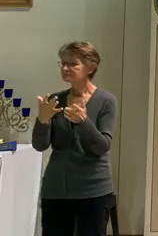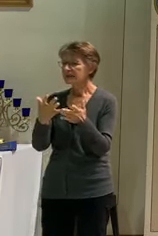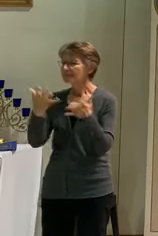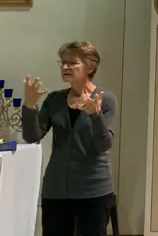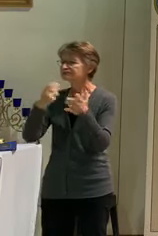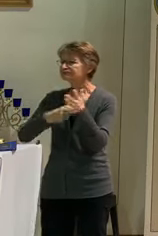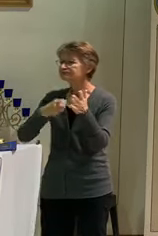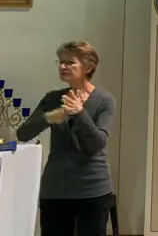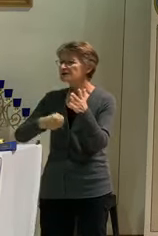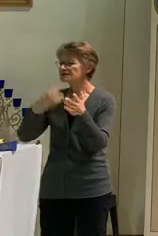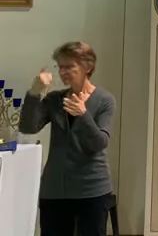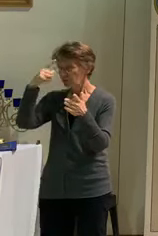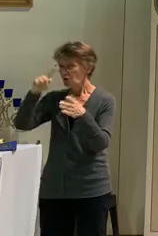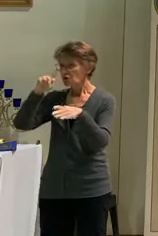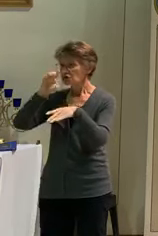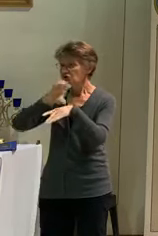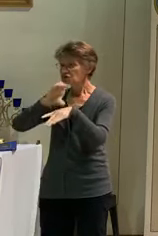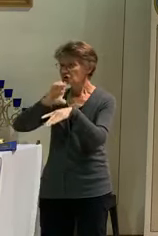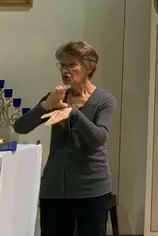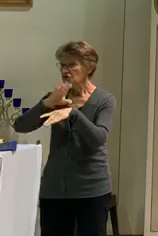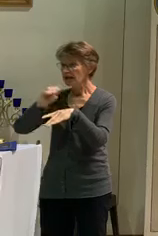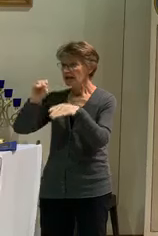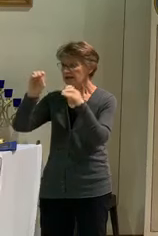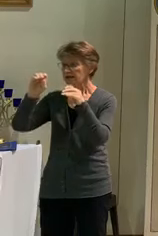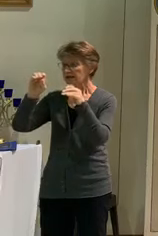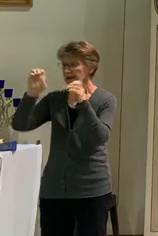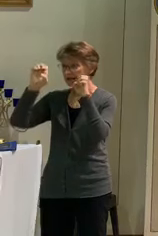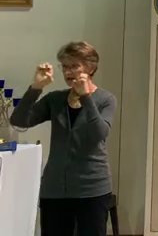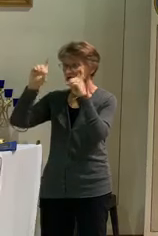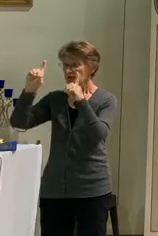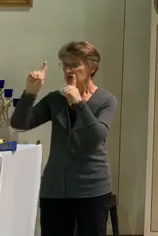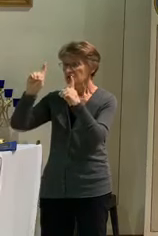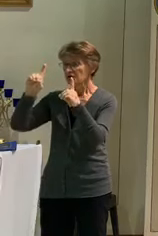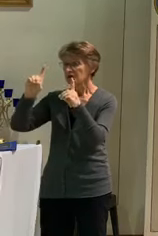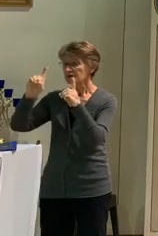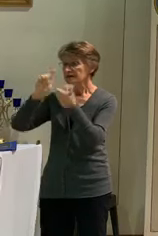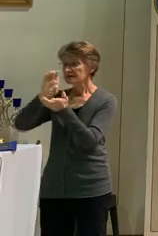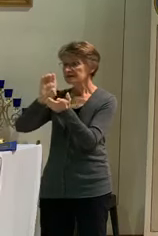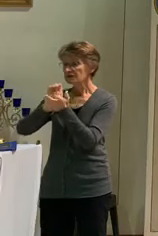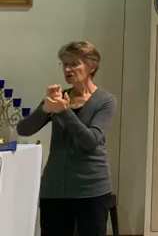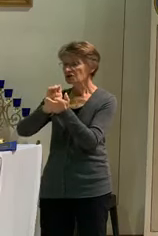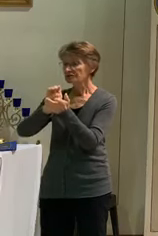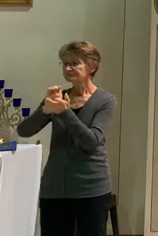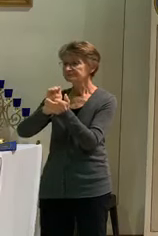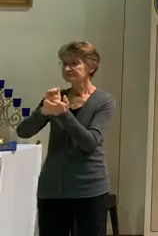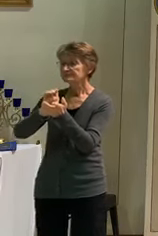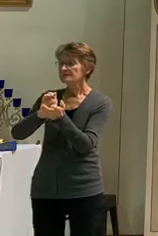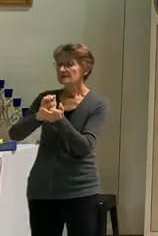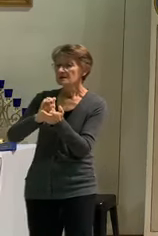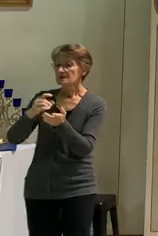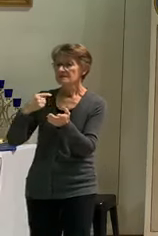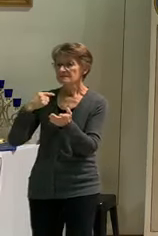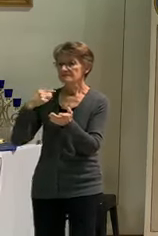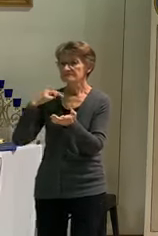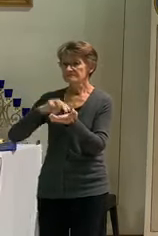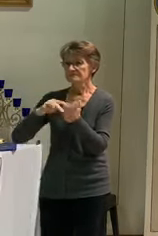parishioners, and found that we could do a capital campaign to raise the additional money that we need for the